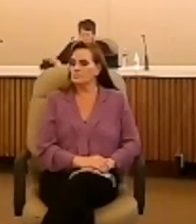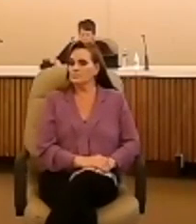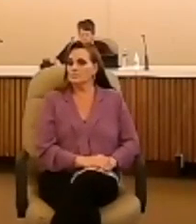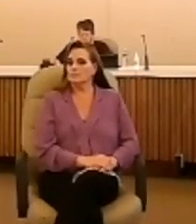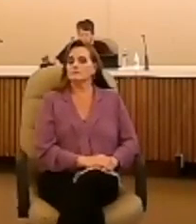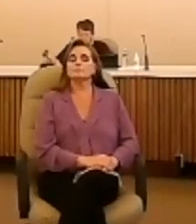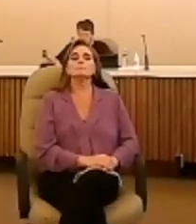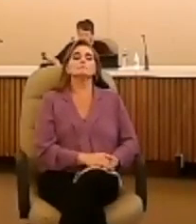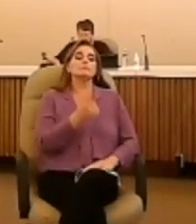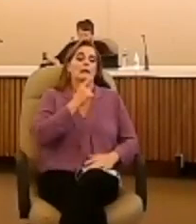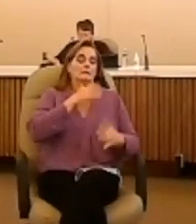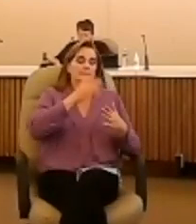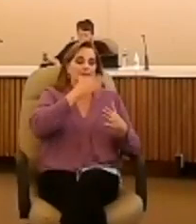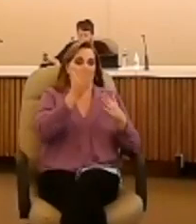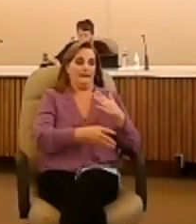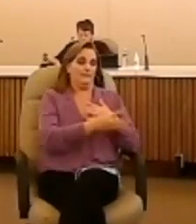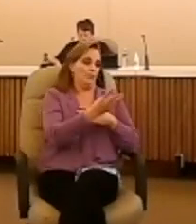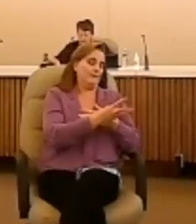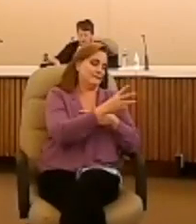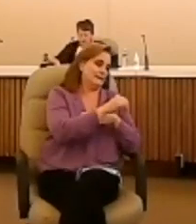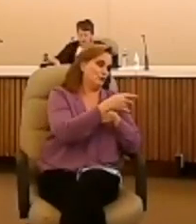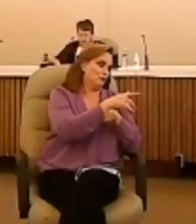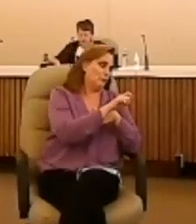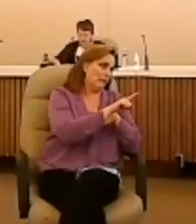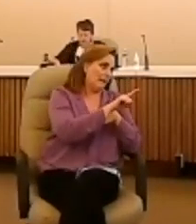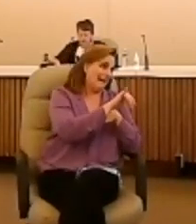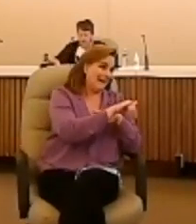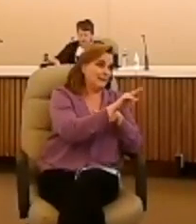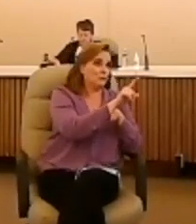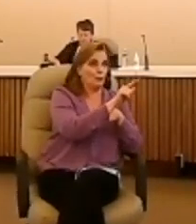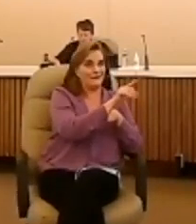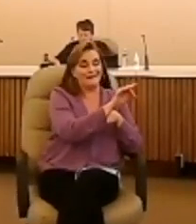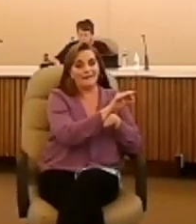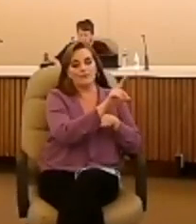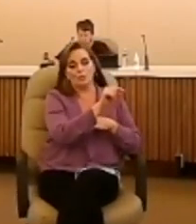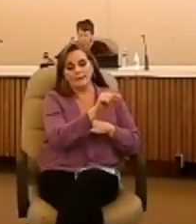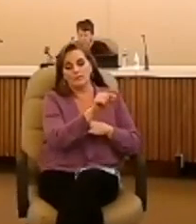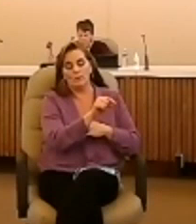That concludes the Wednesday, July 29th, 2020 Henrietta Town